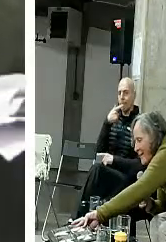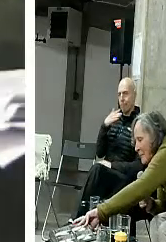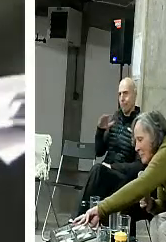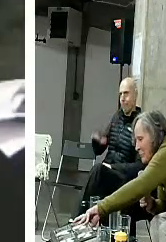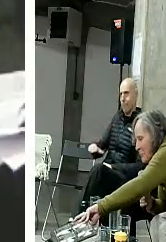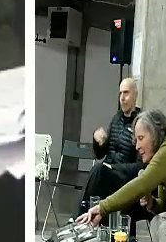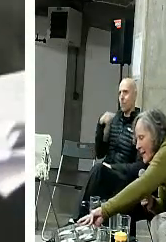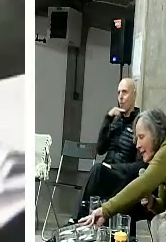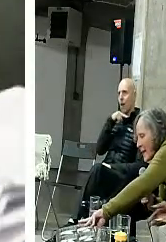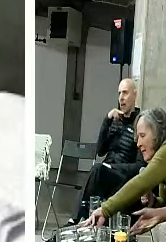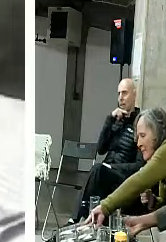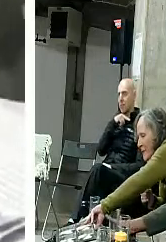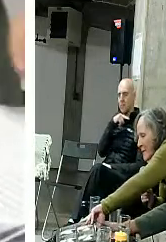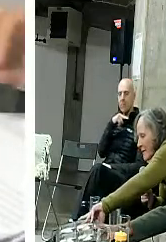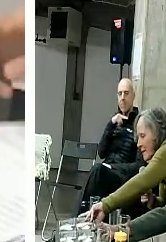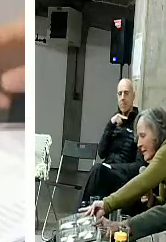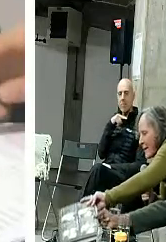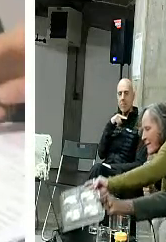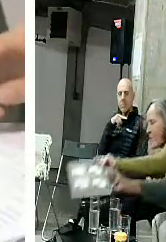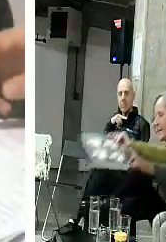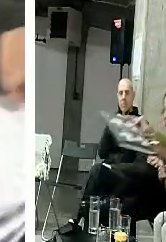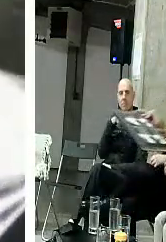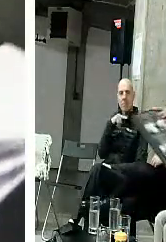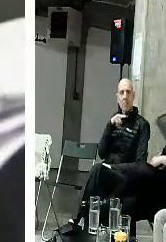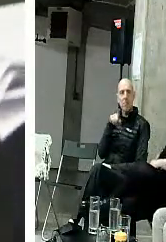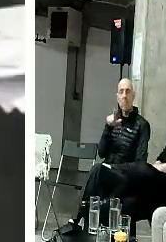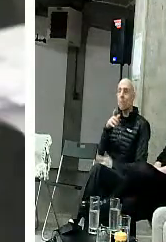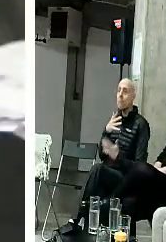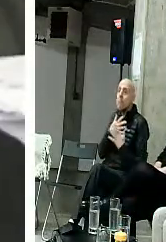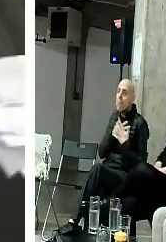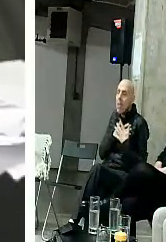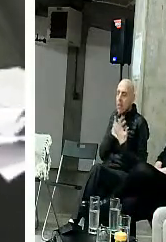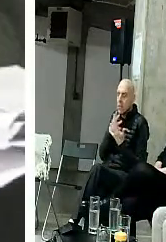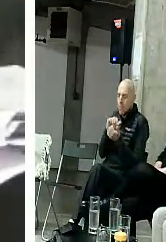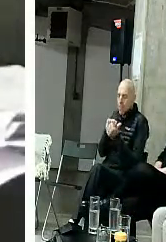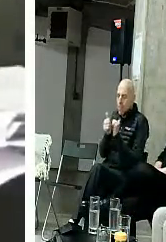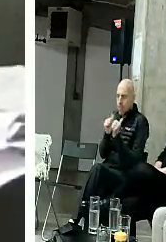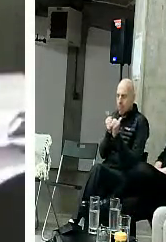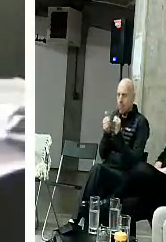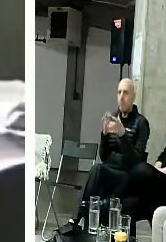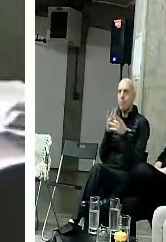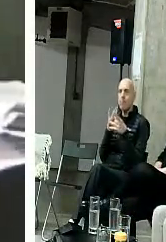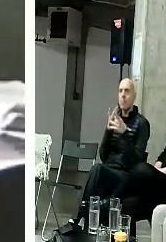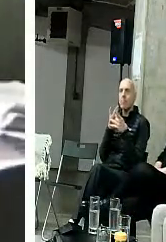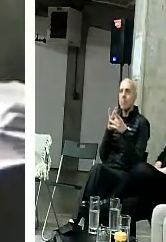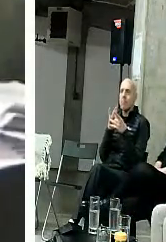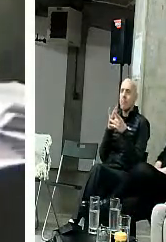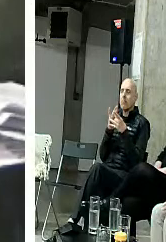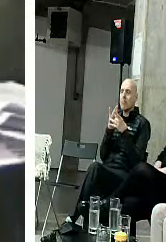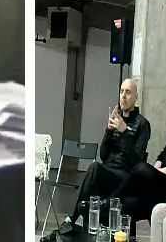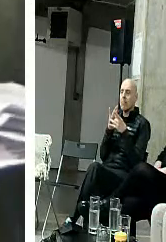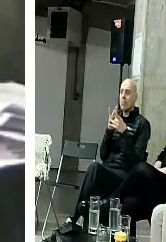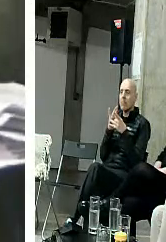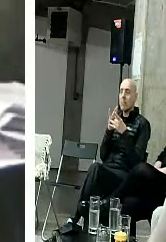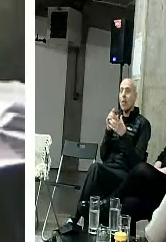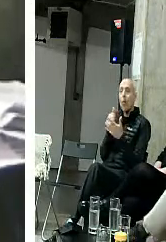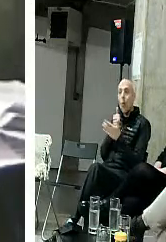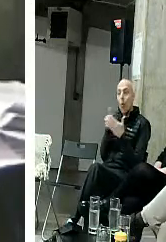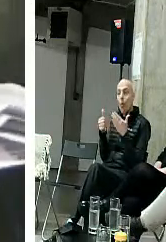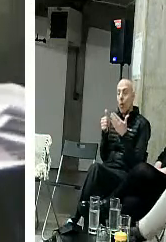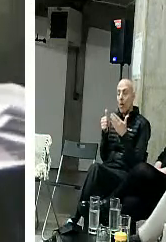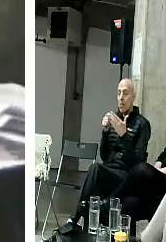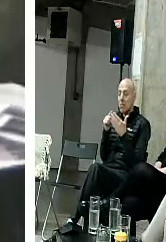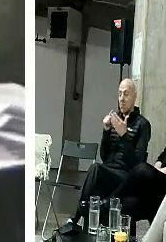boy, loved friendship, thank you, most. And he'd always notice